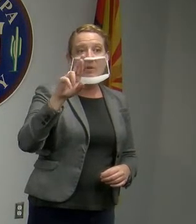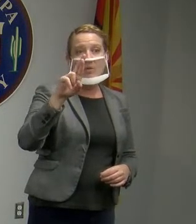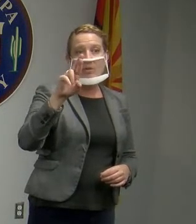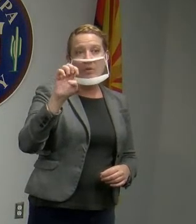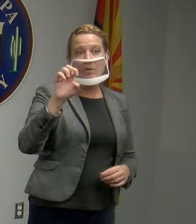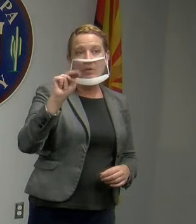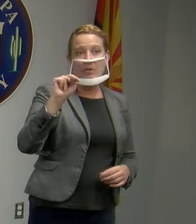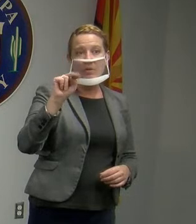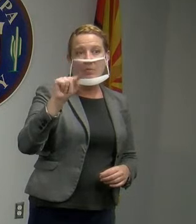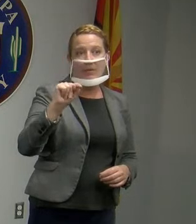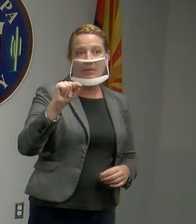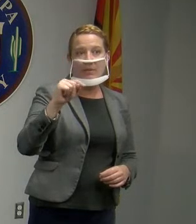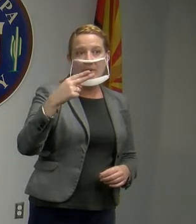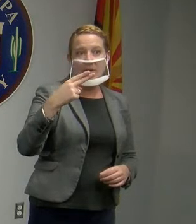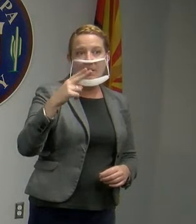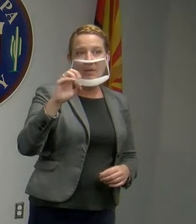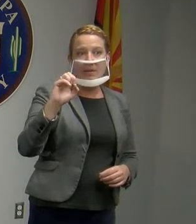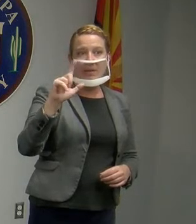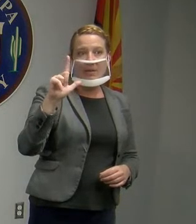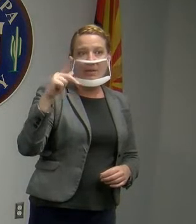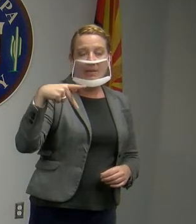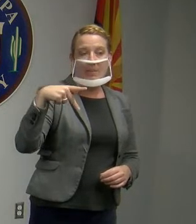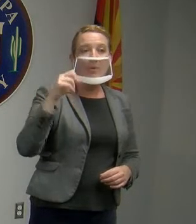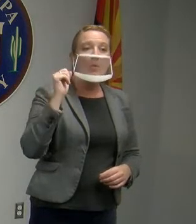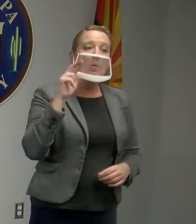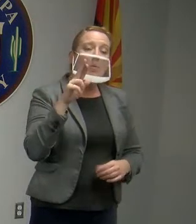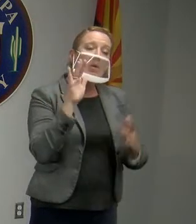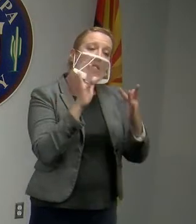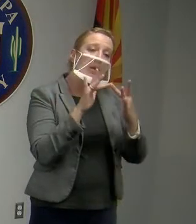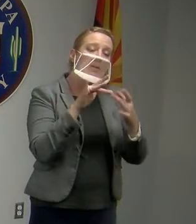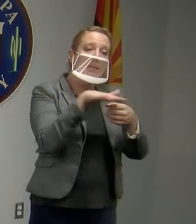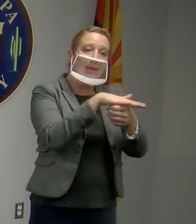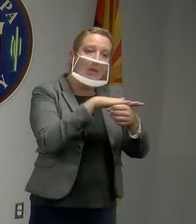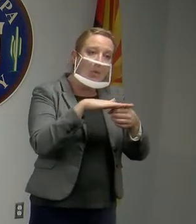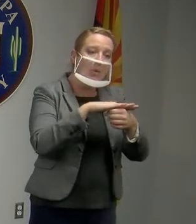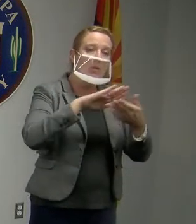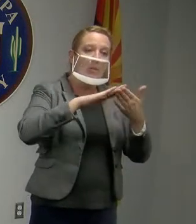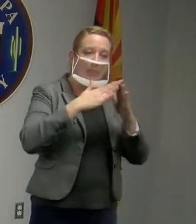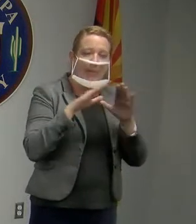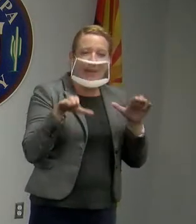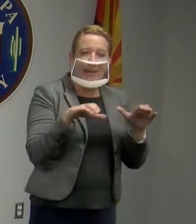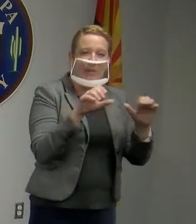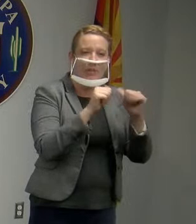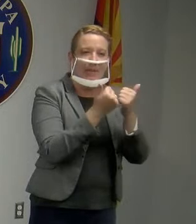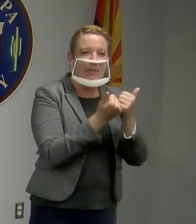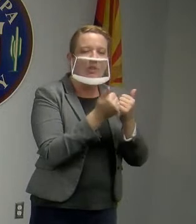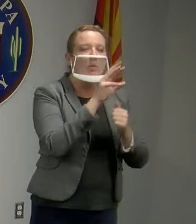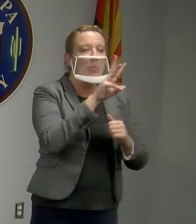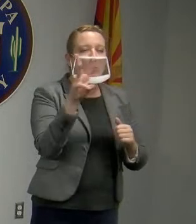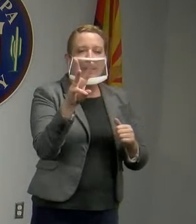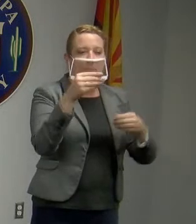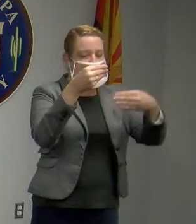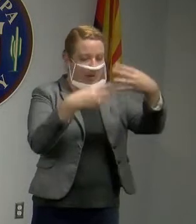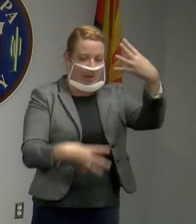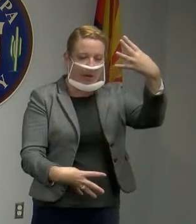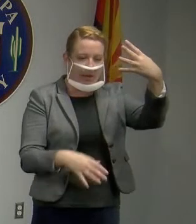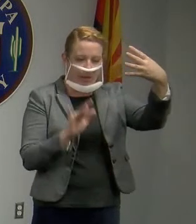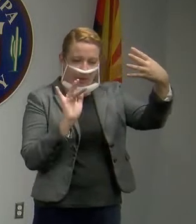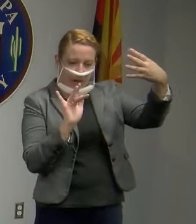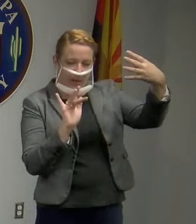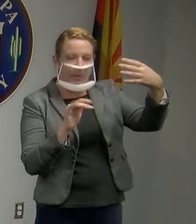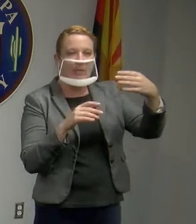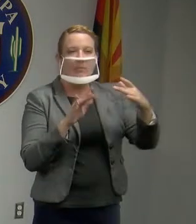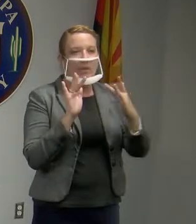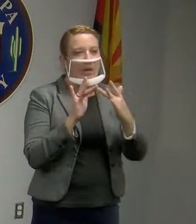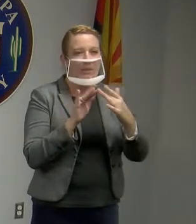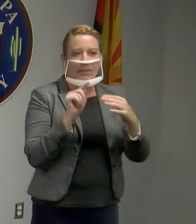maricopa.gov/COVID rent help. Or contact your community action agency, which is also on that website. You'll be able to see all those communities I named earlier there